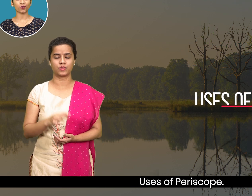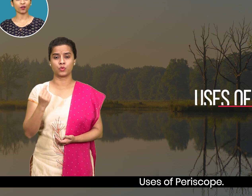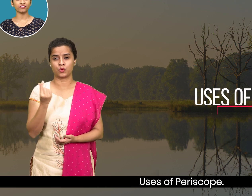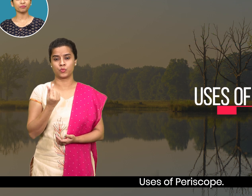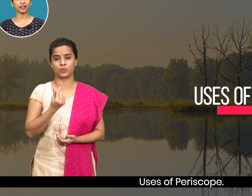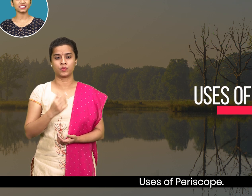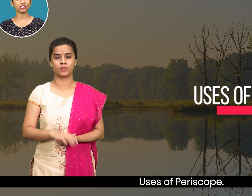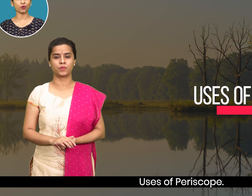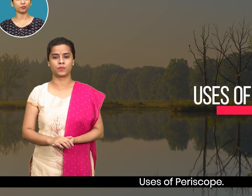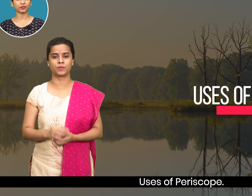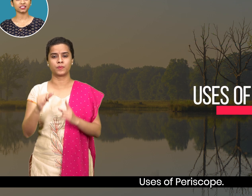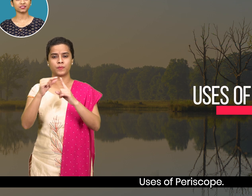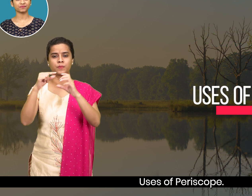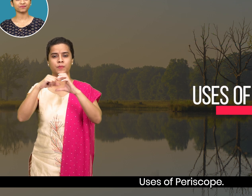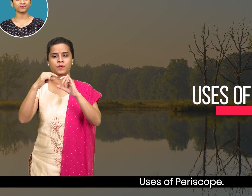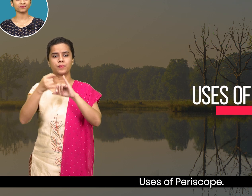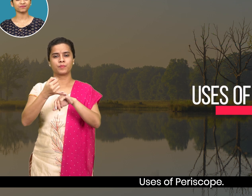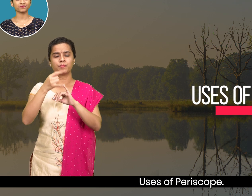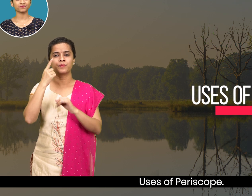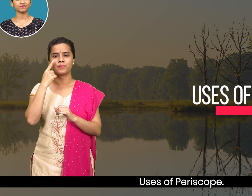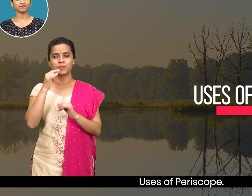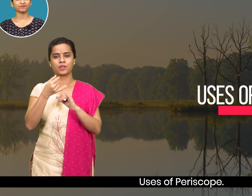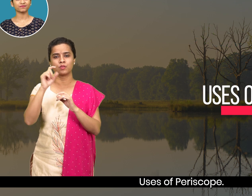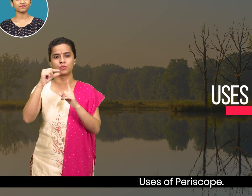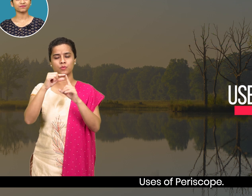Uses of periscope.